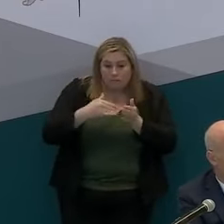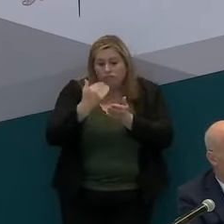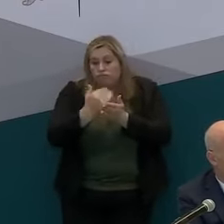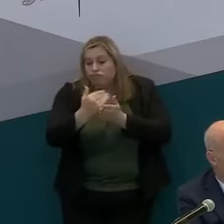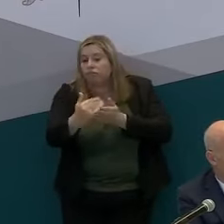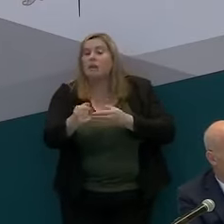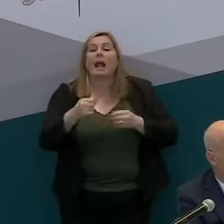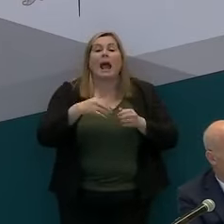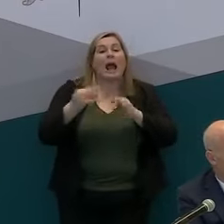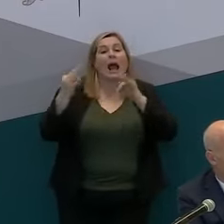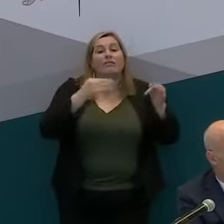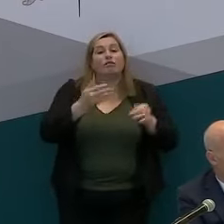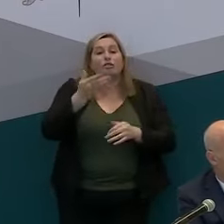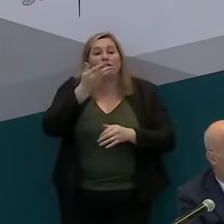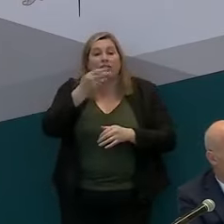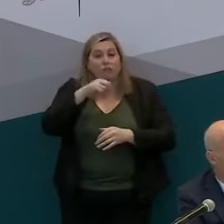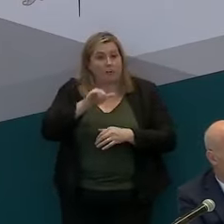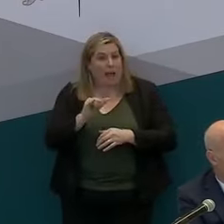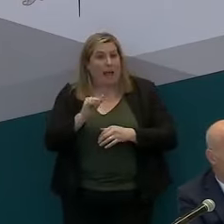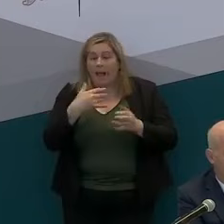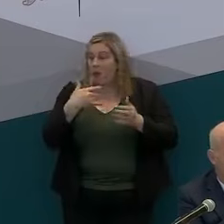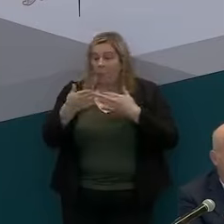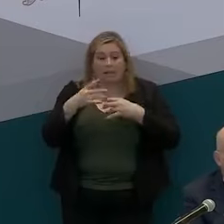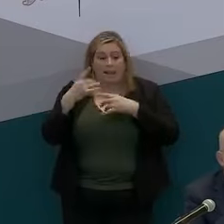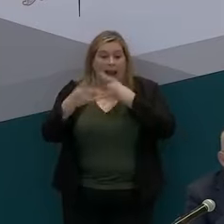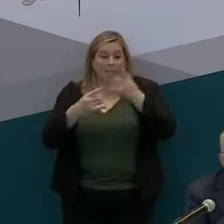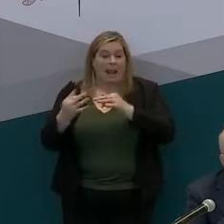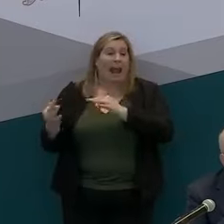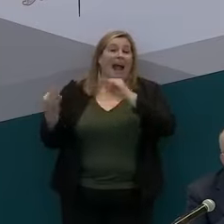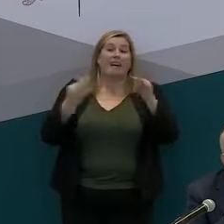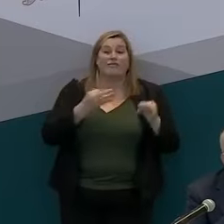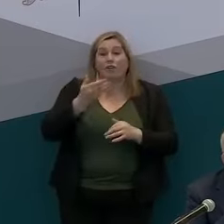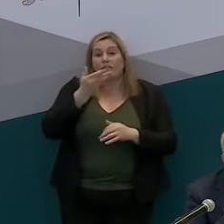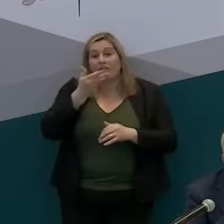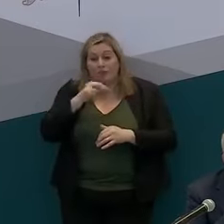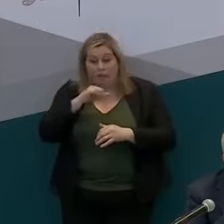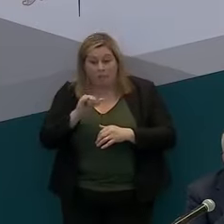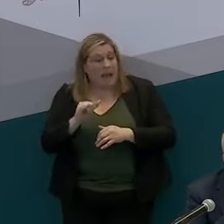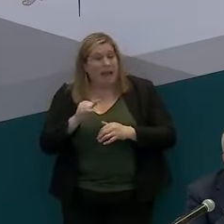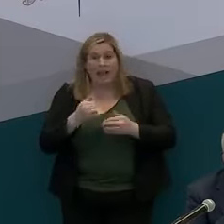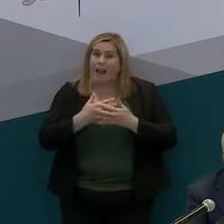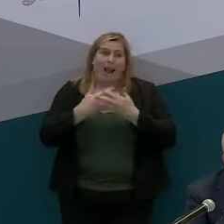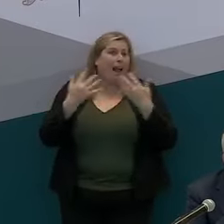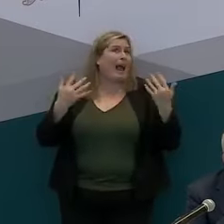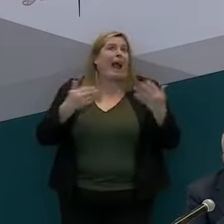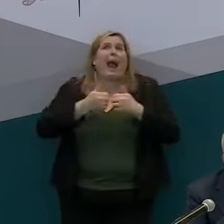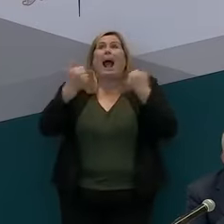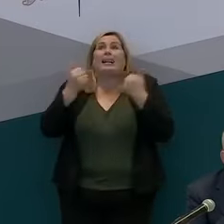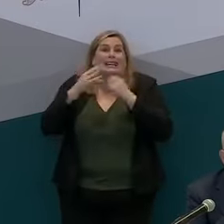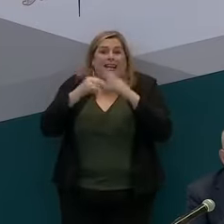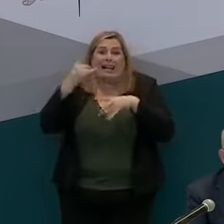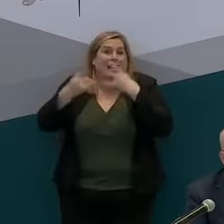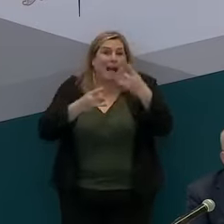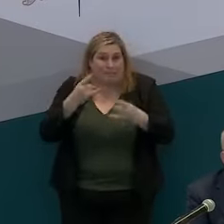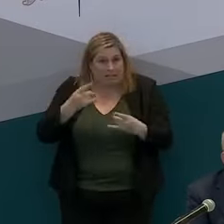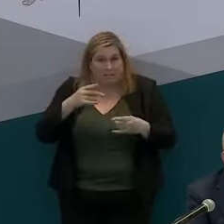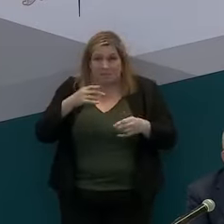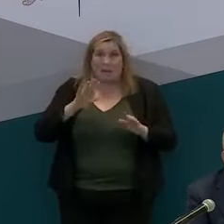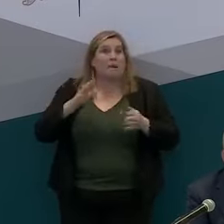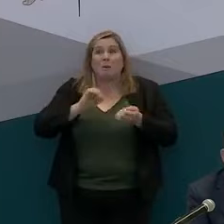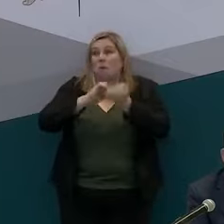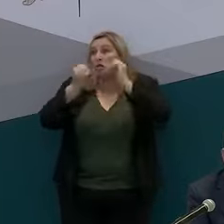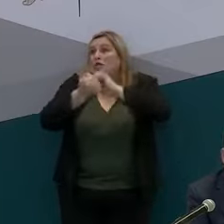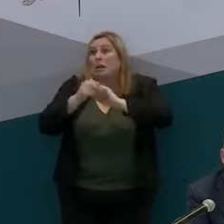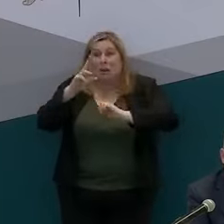of May, in other words, what kinds of things do we see happening after the 5th of May? Any and all of these things as part of our consideration. So it's